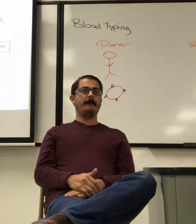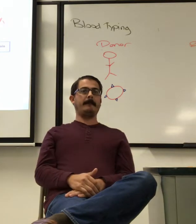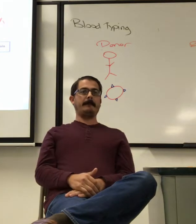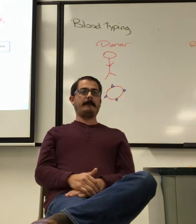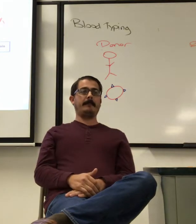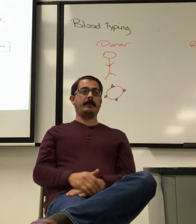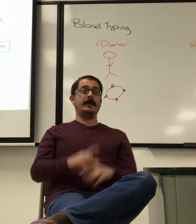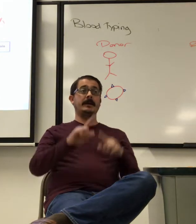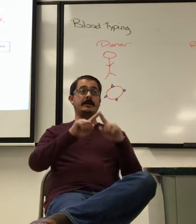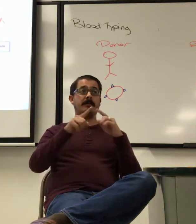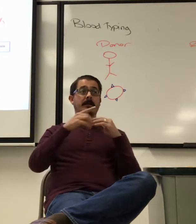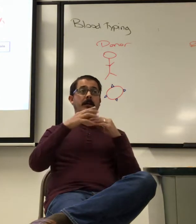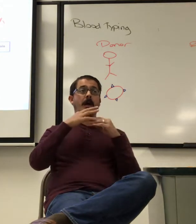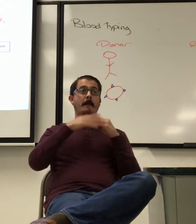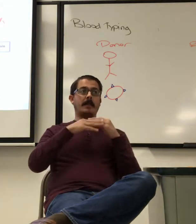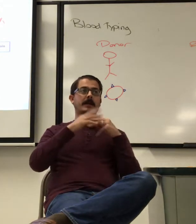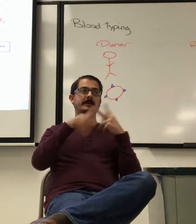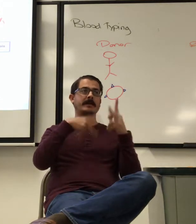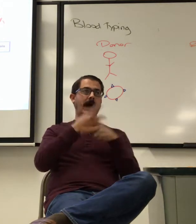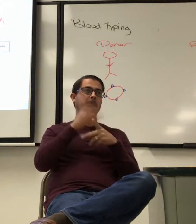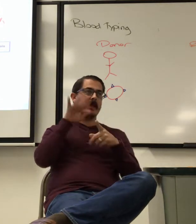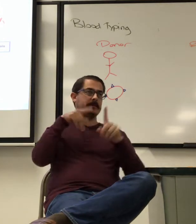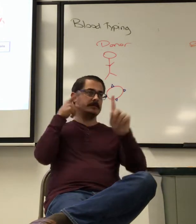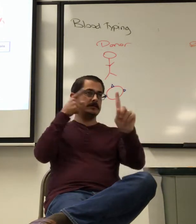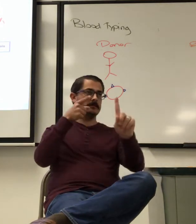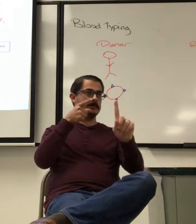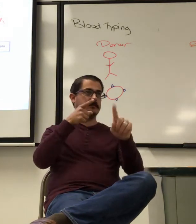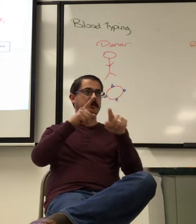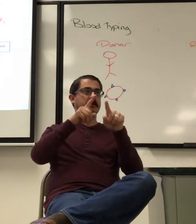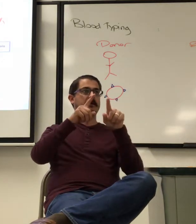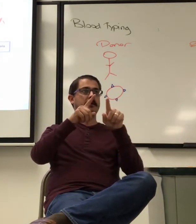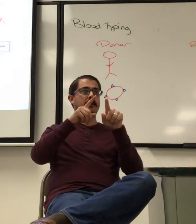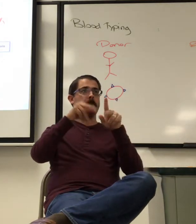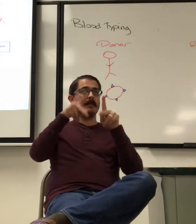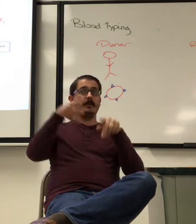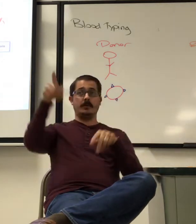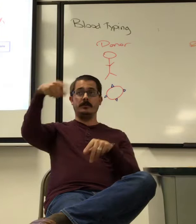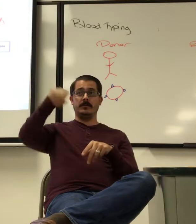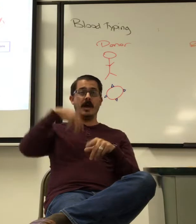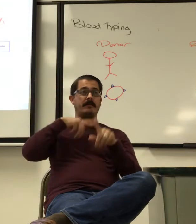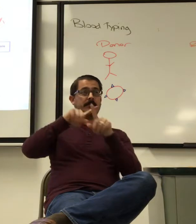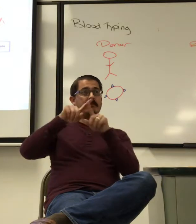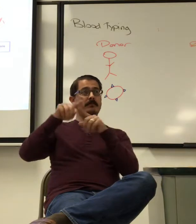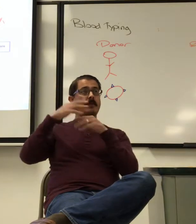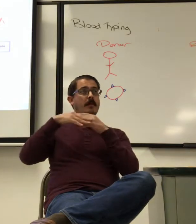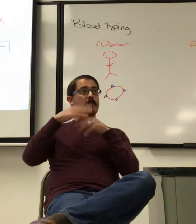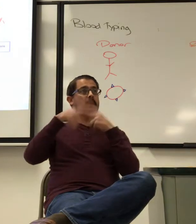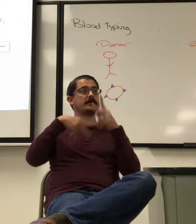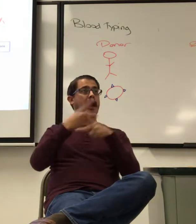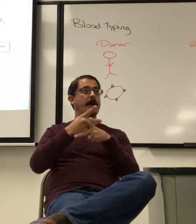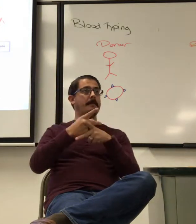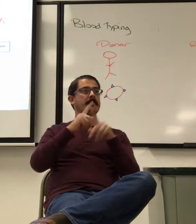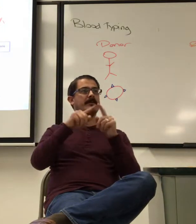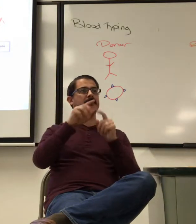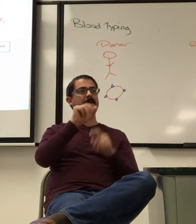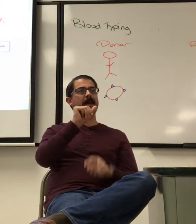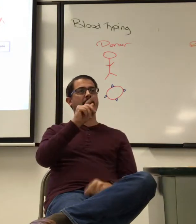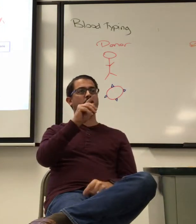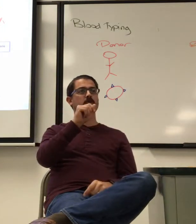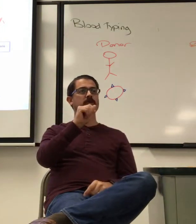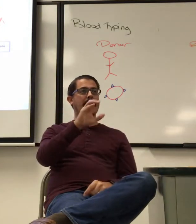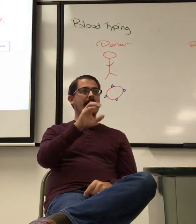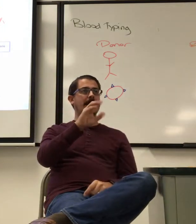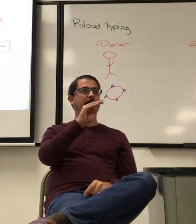It's a different blood type, is what I'm trying to say. People have different blood types, and this type is different antigenic markers. But maybe they do